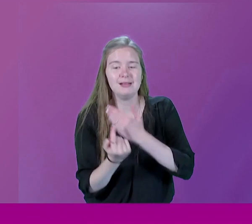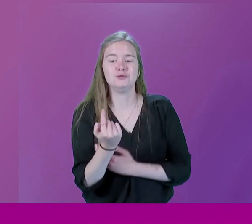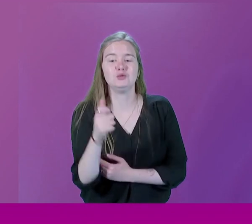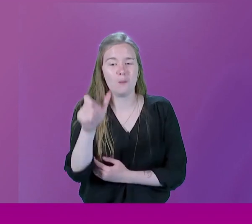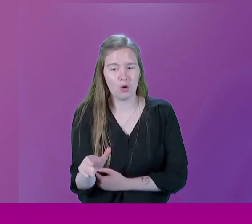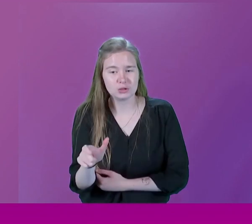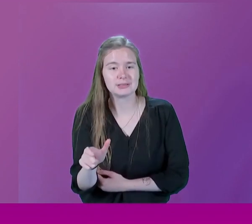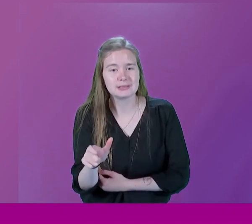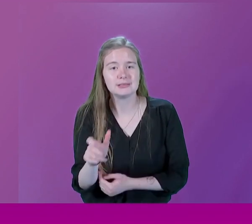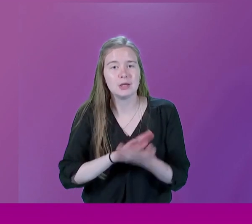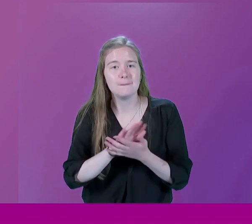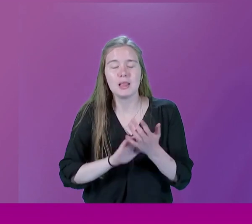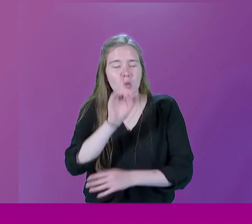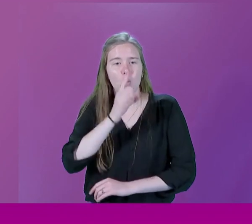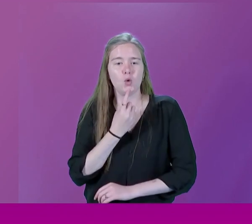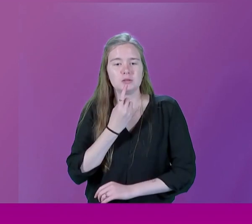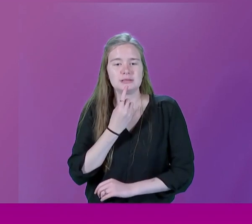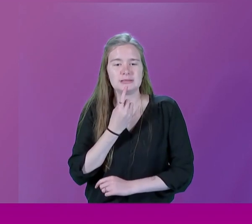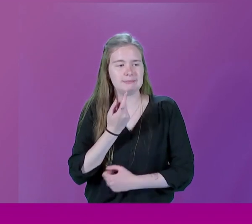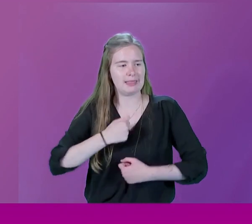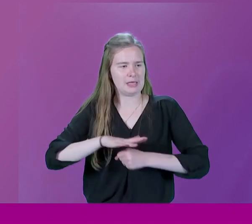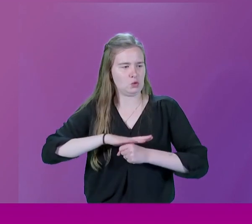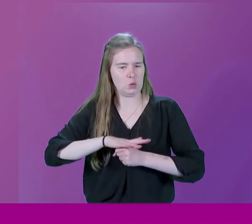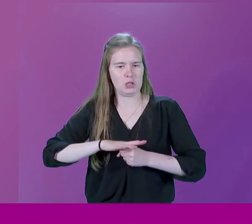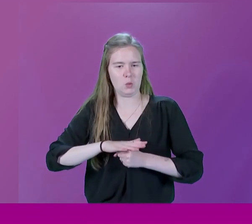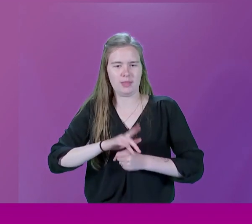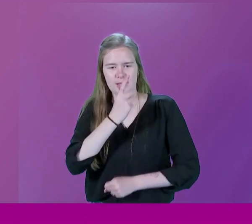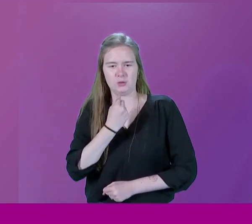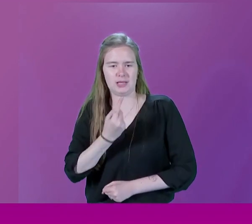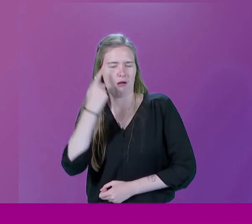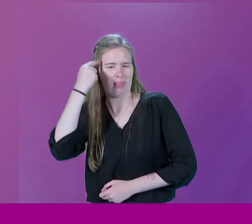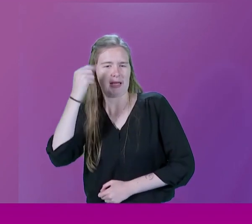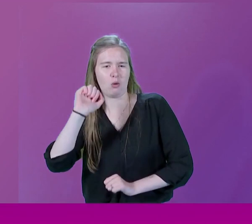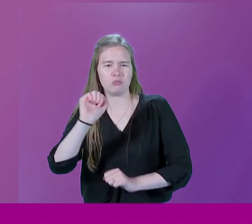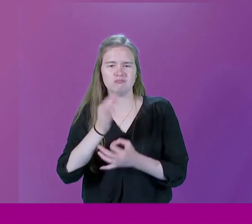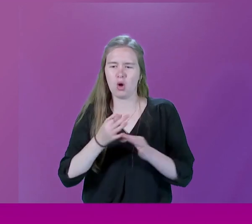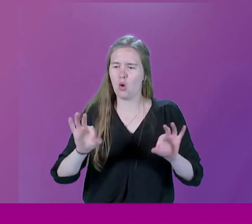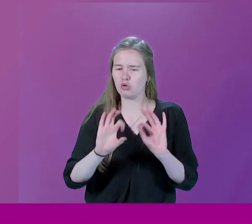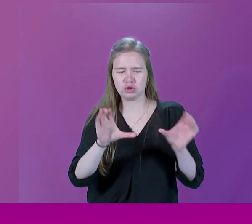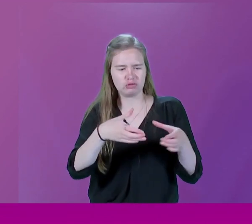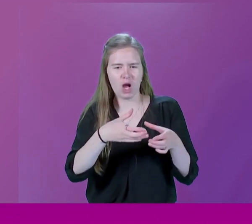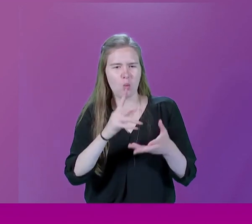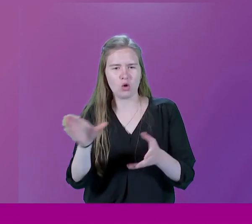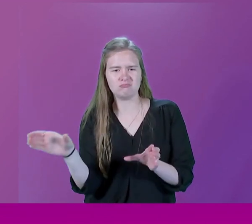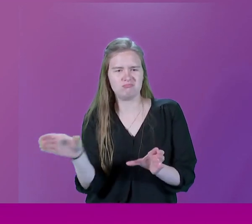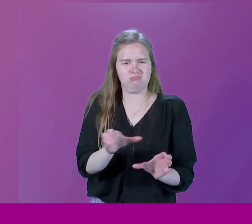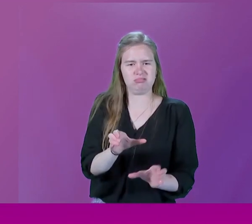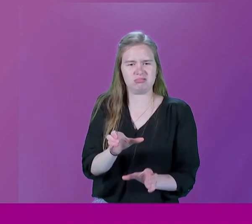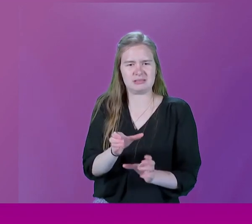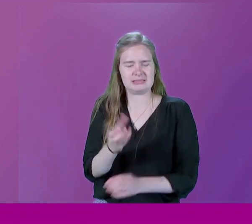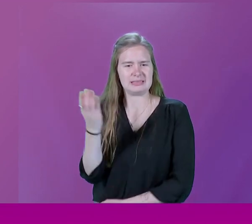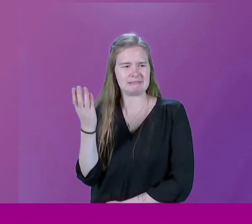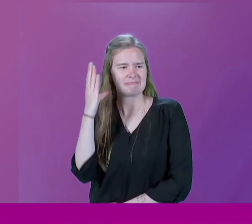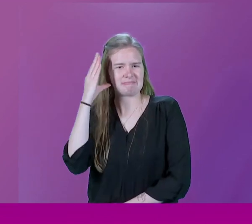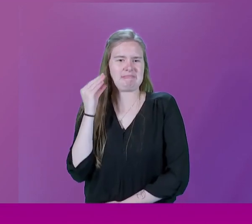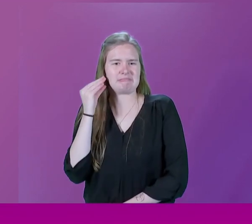individual. So they could not be in a position where they could think, well, an orchestra won't hire a